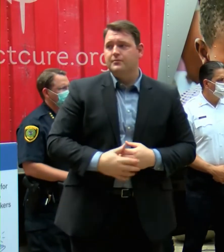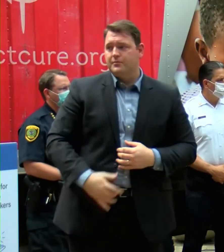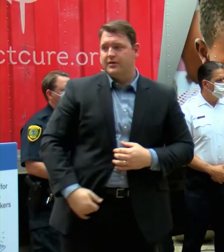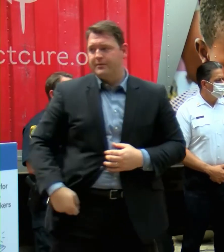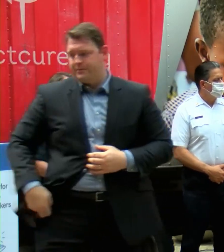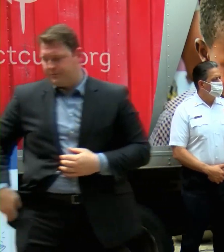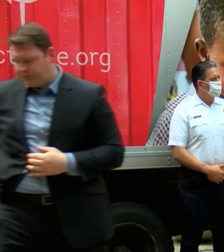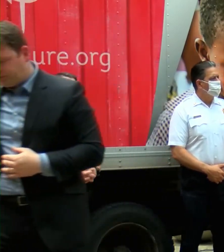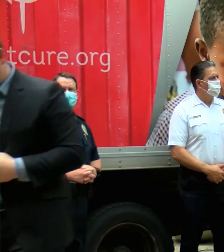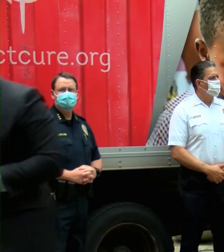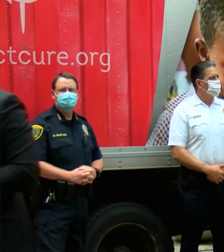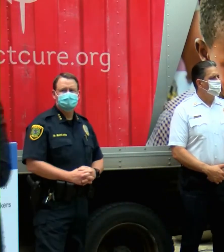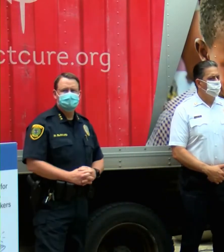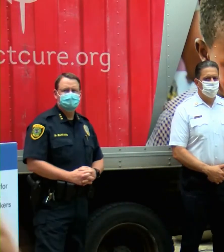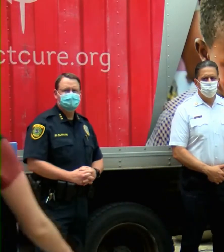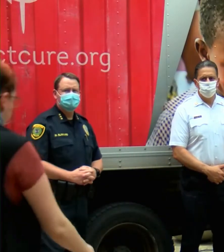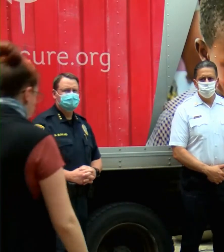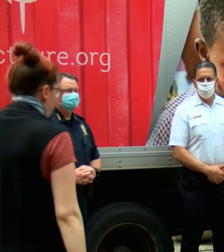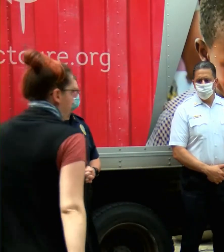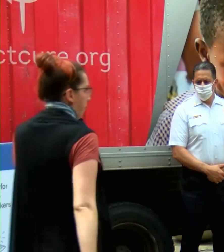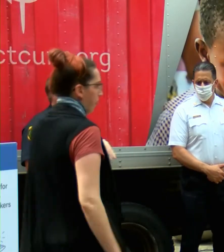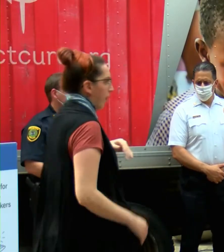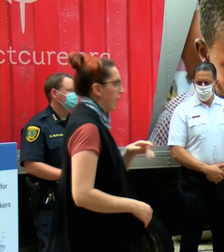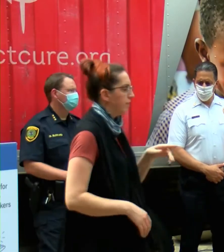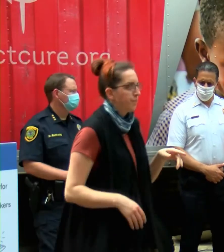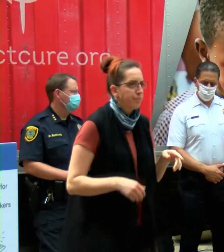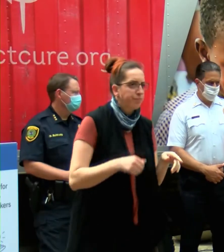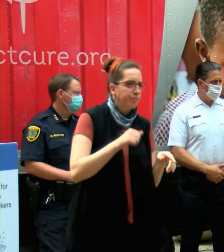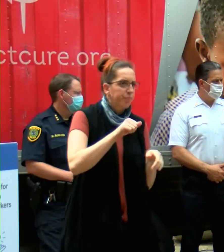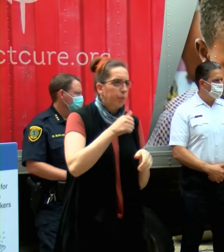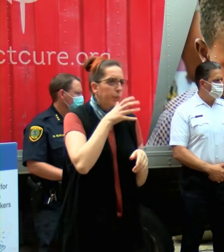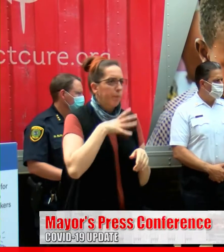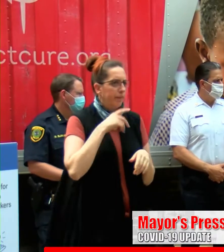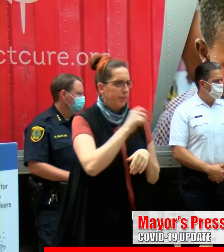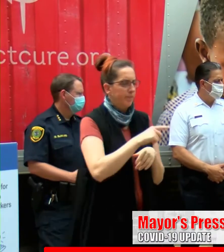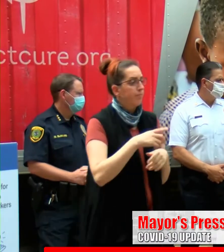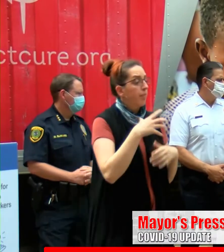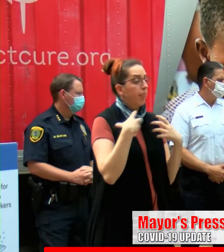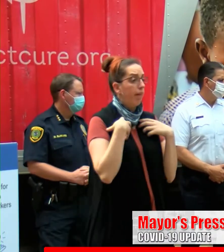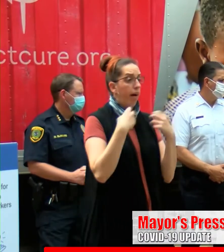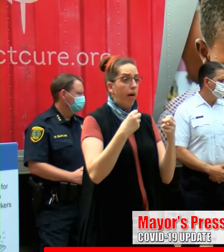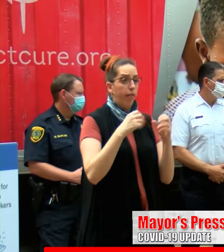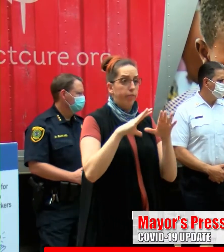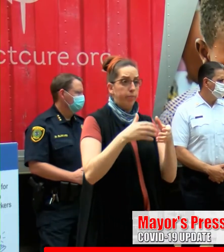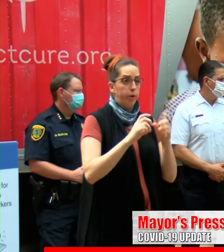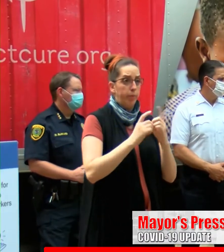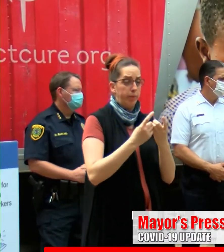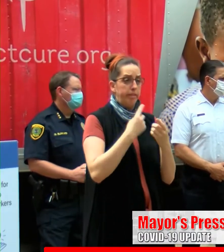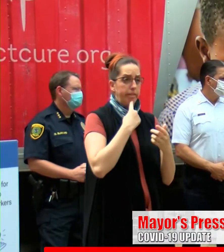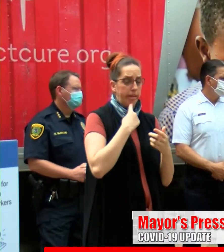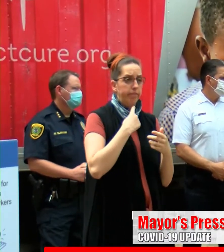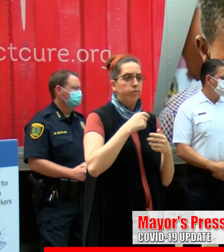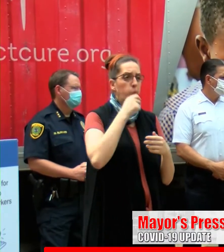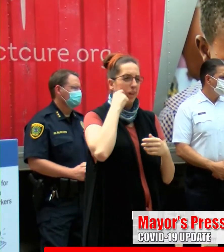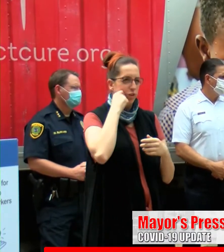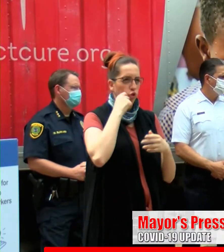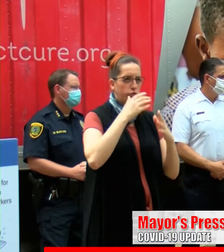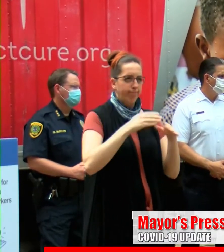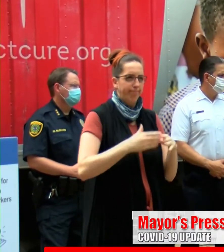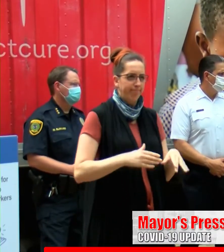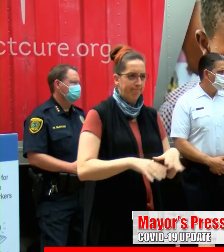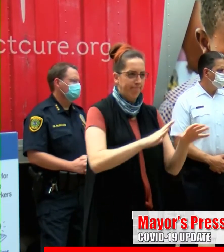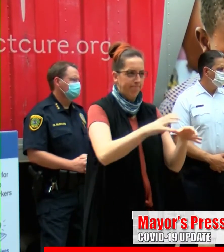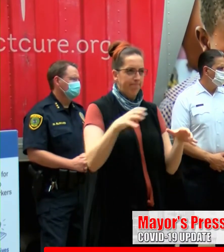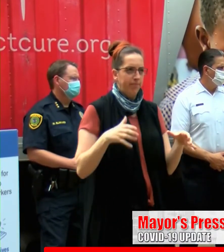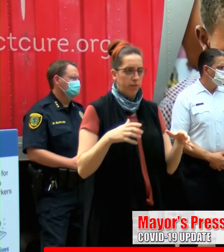Mayor, on that note, the health department, maybe you or Dr. Persky answered, the health department has said the racial breakdown of the